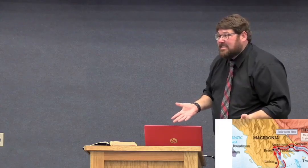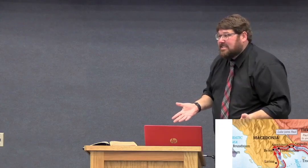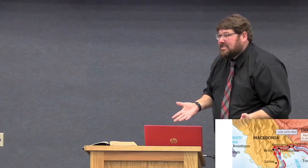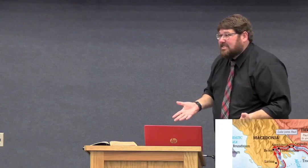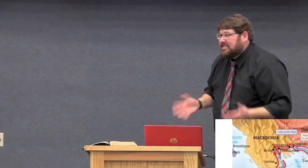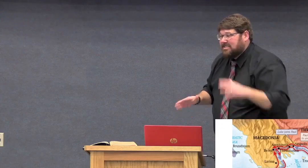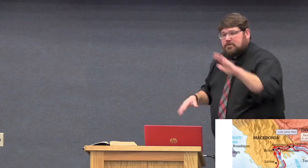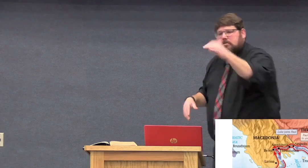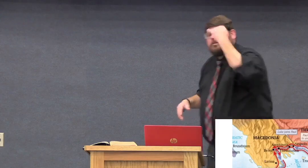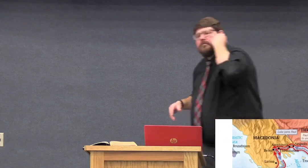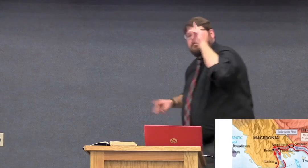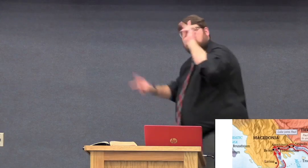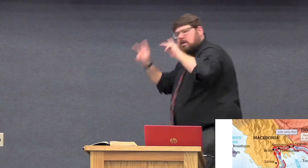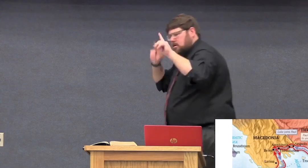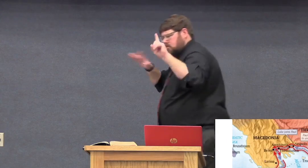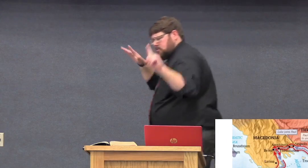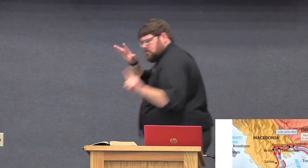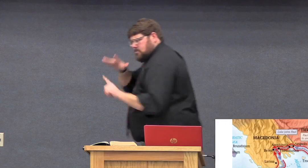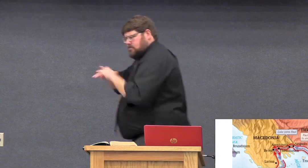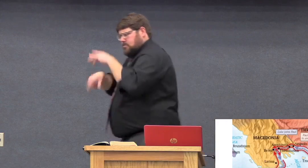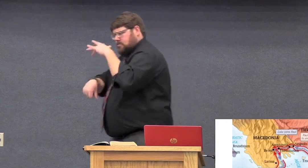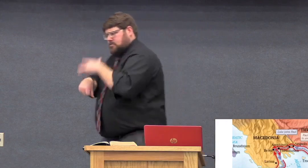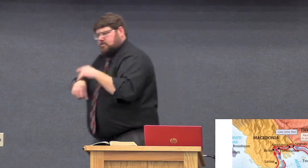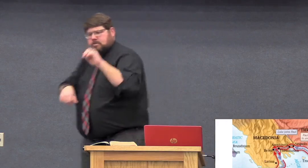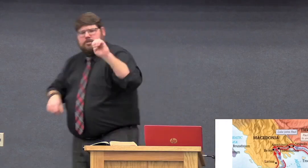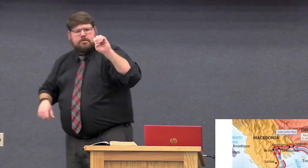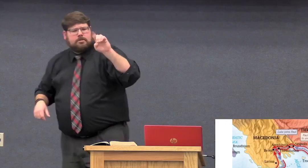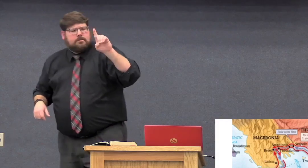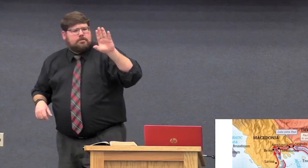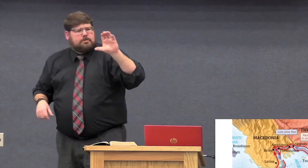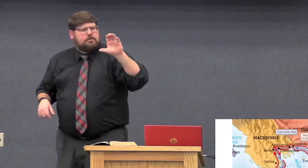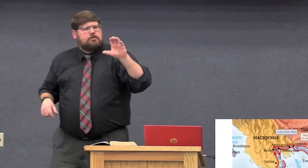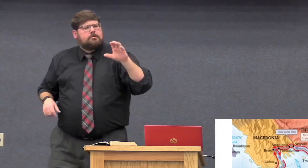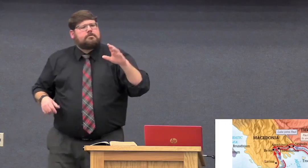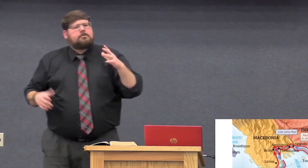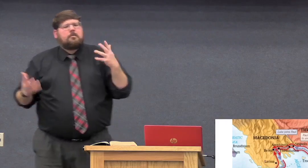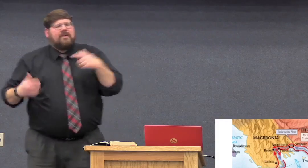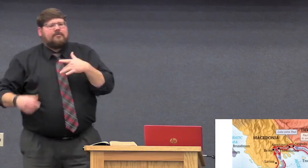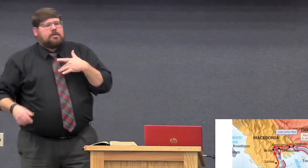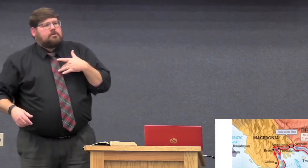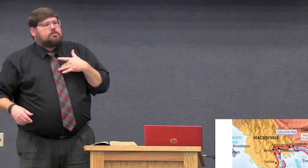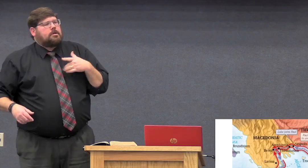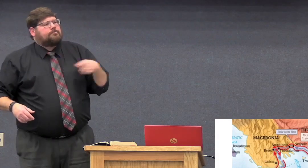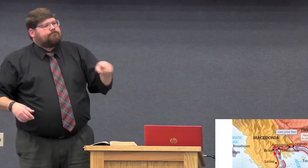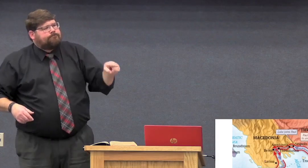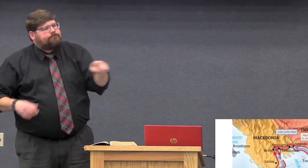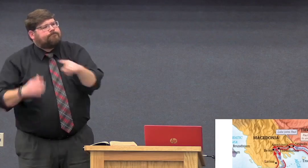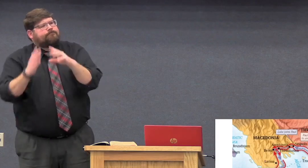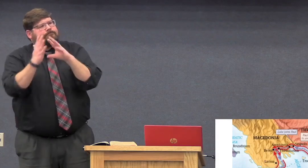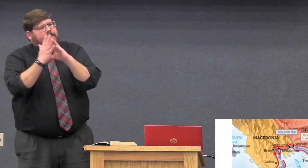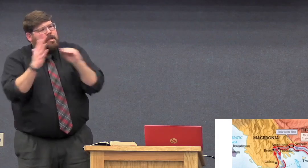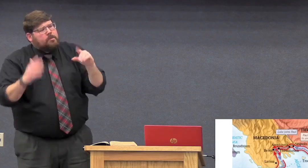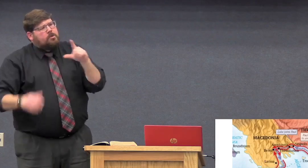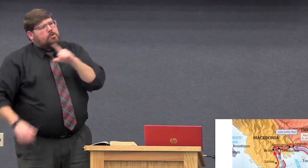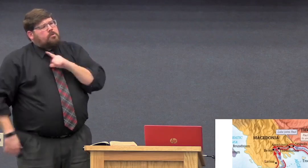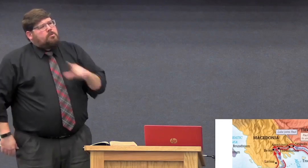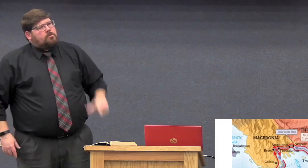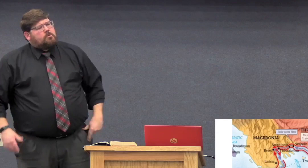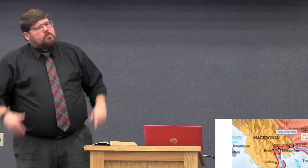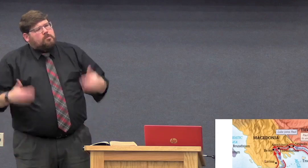best. If people come visit at EDBC, and we hope that they